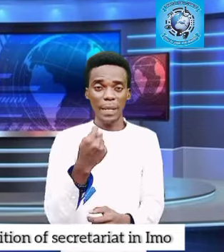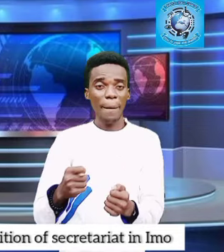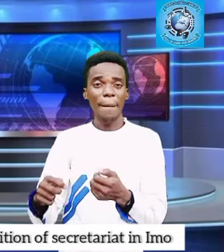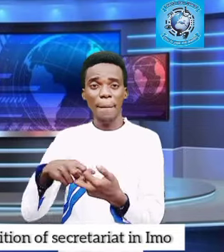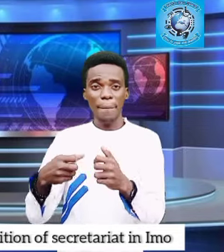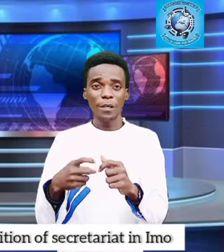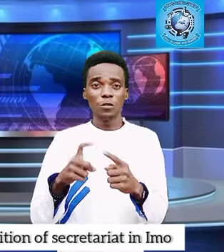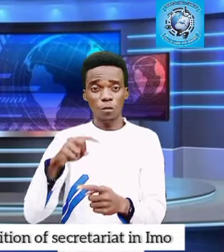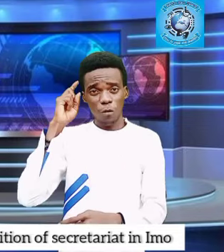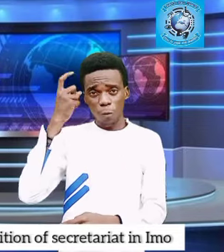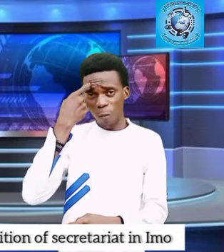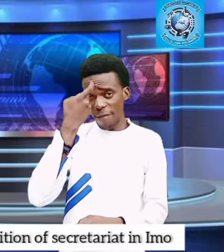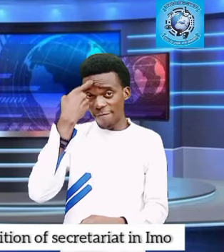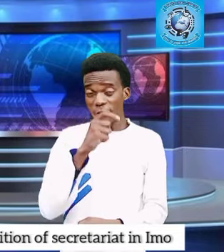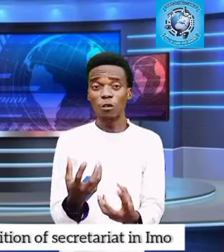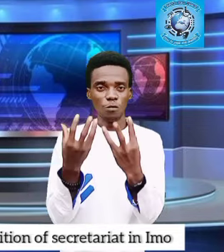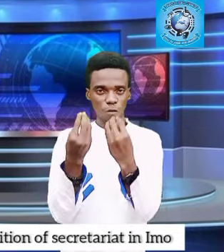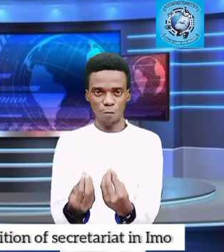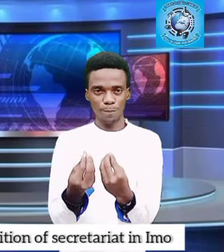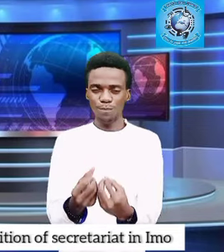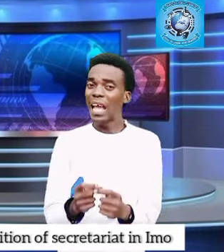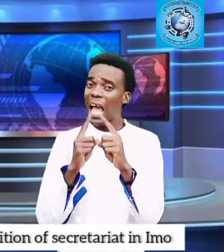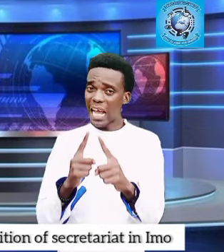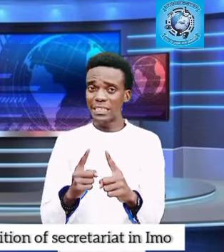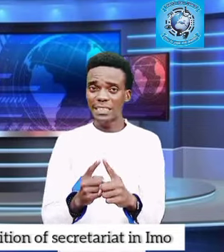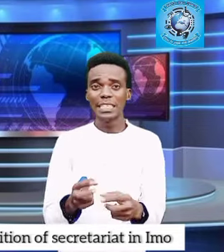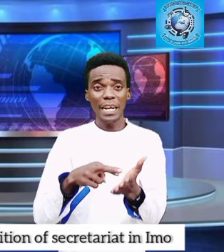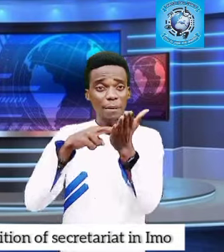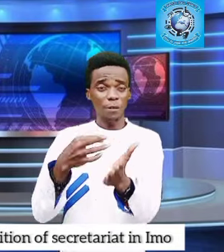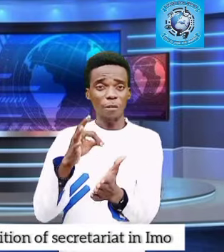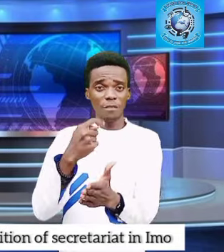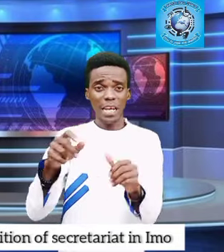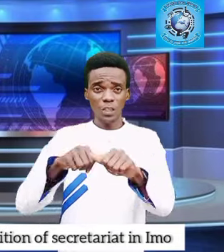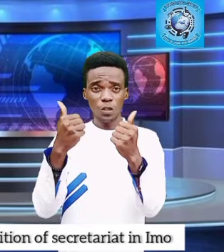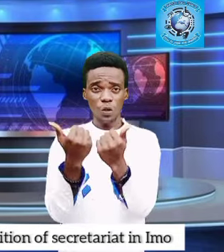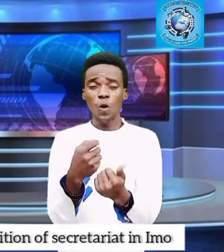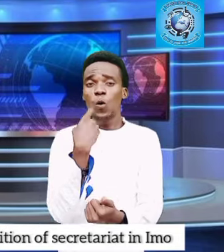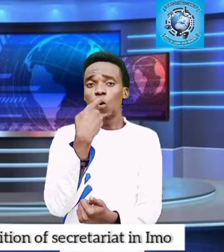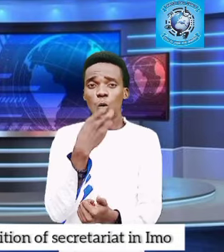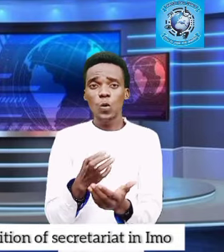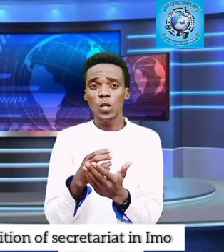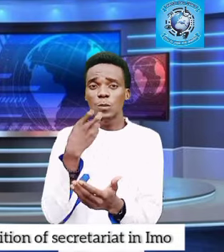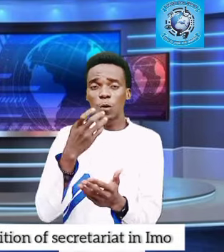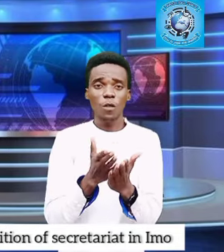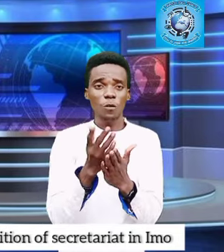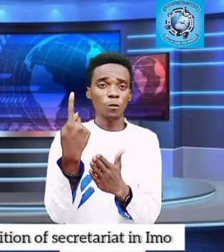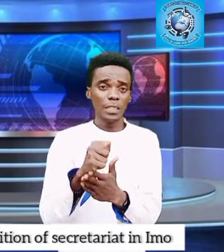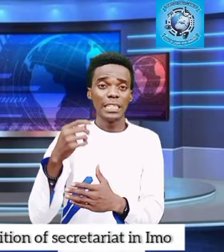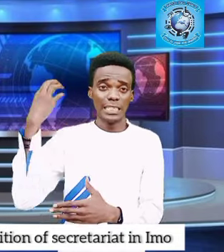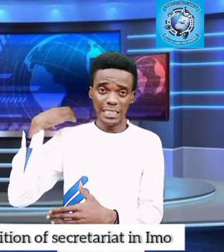solution. Reacting, representative of the association, who spoke through its chairman, Uzoma